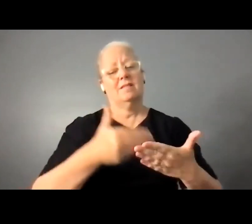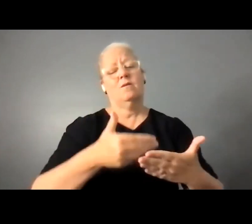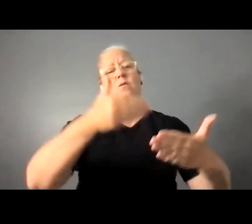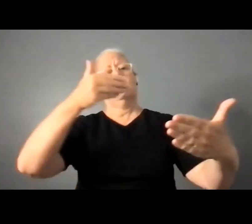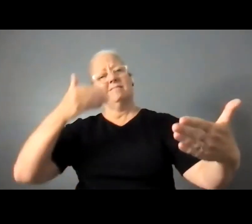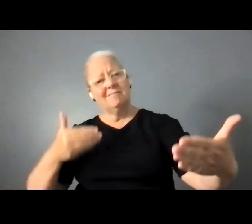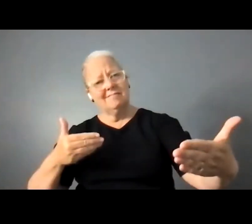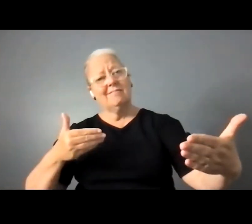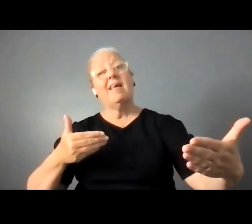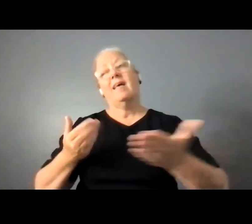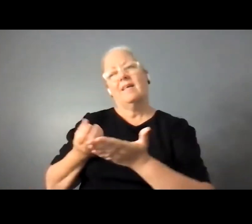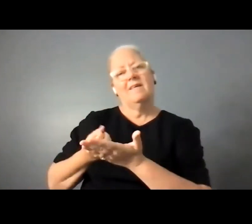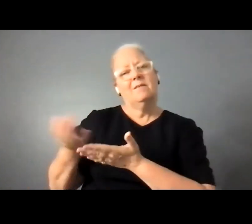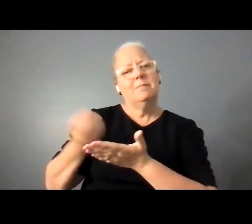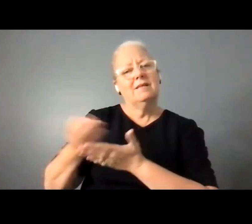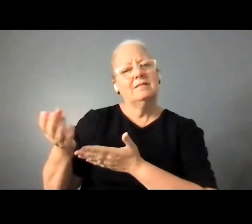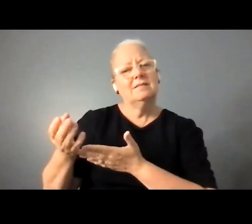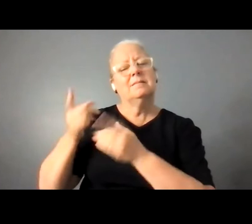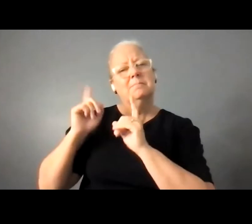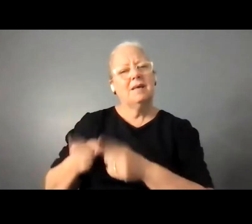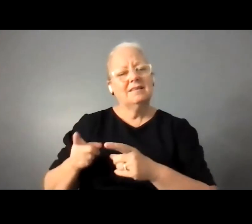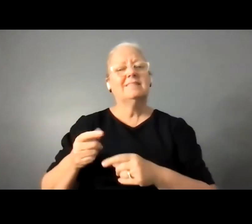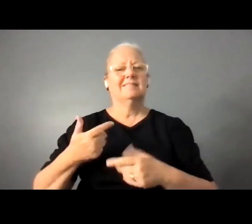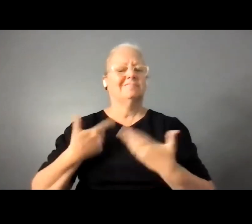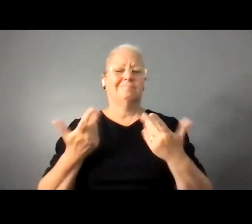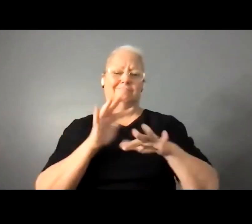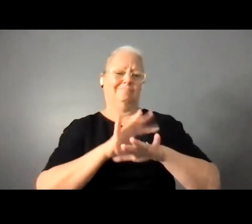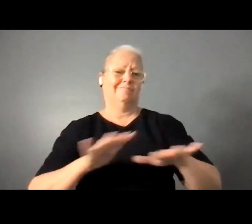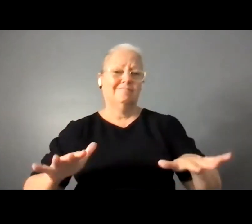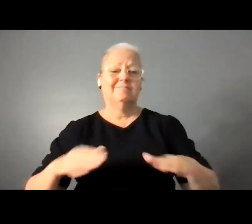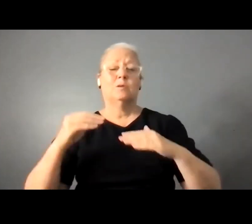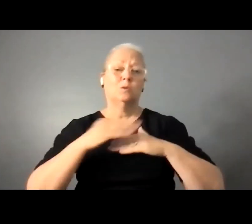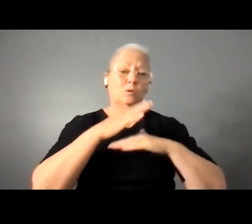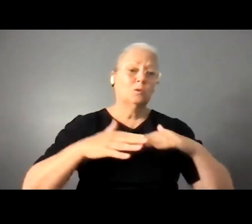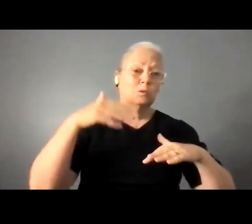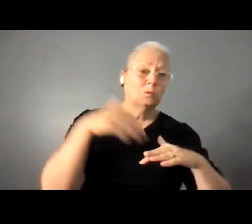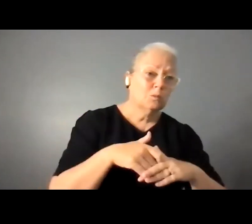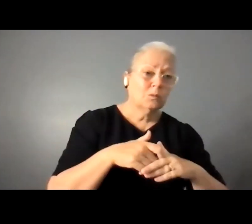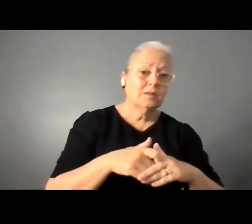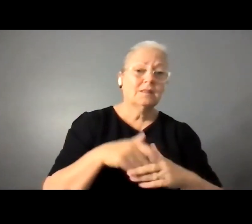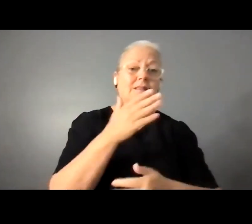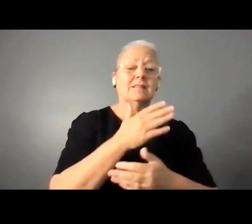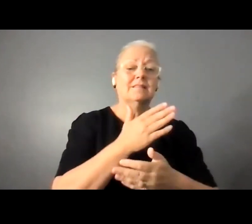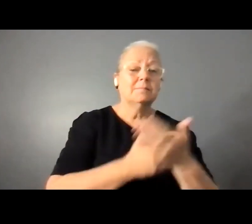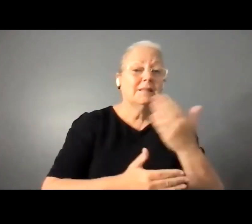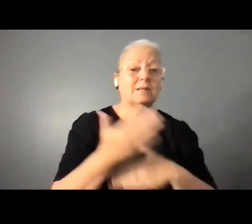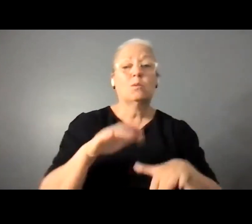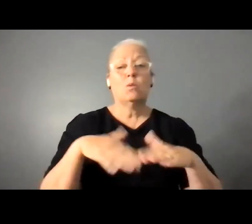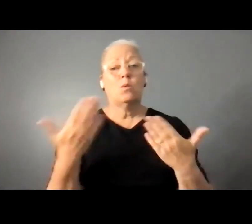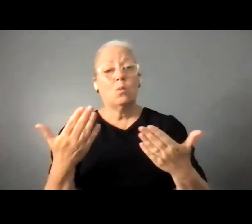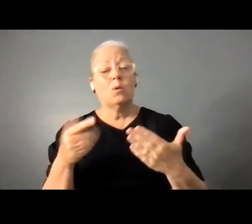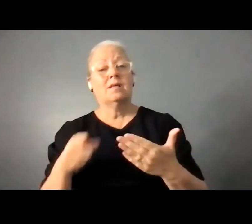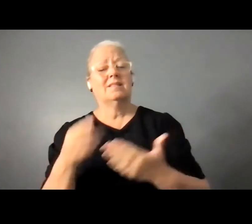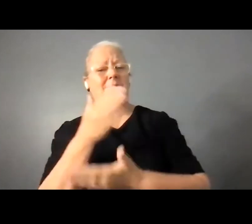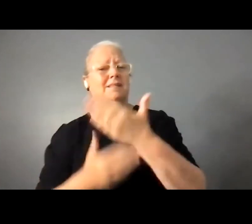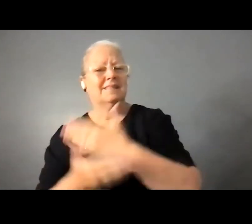because they know we have different disabilities as indigenous youth with a disability. They should give us information